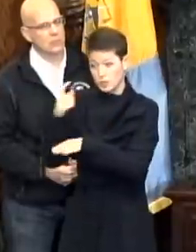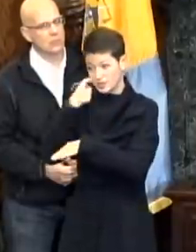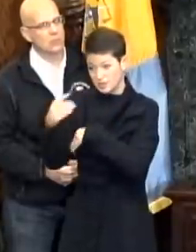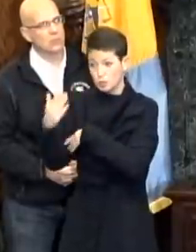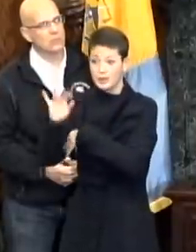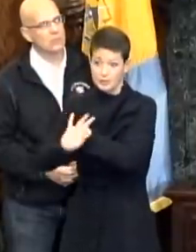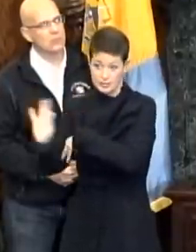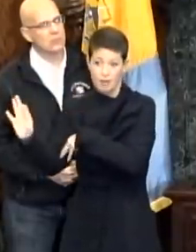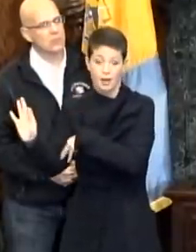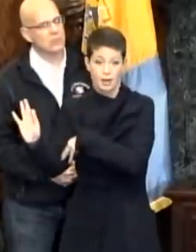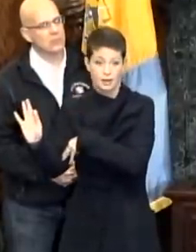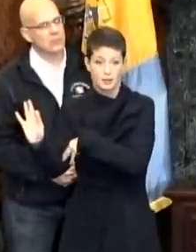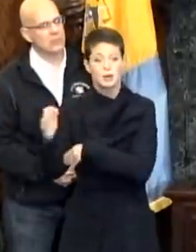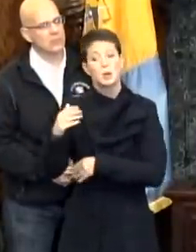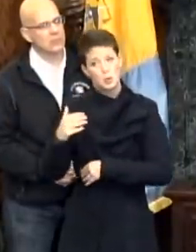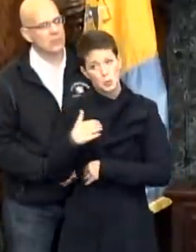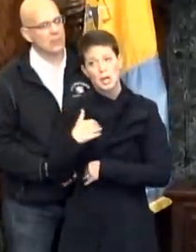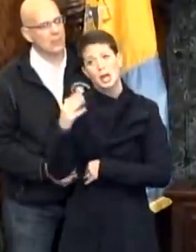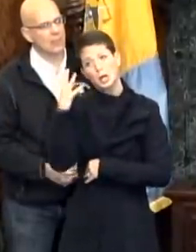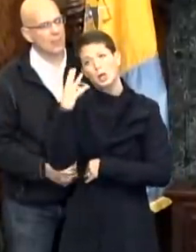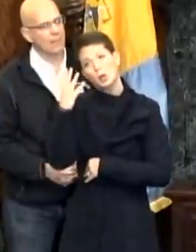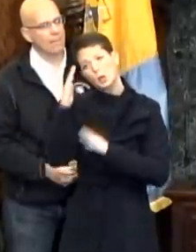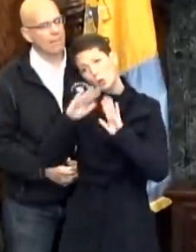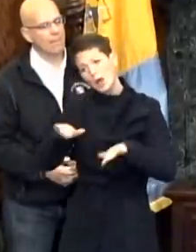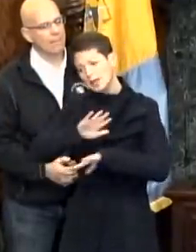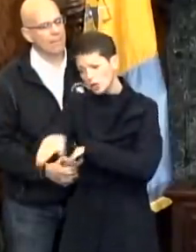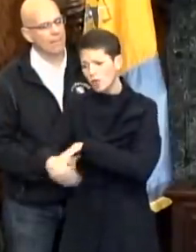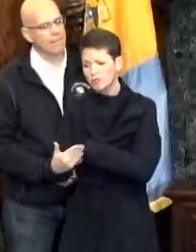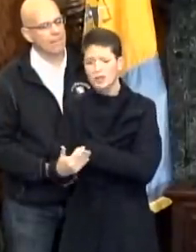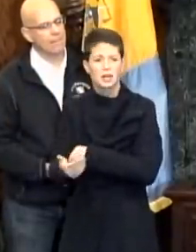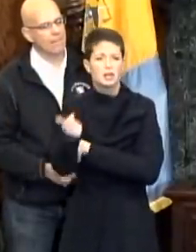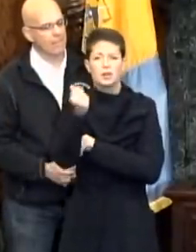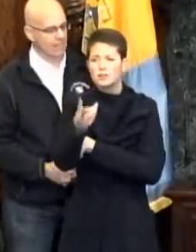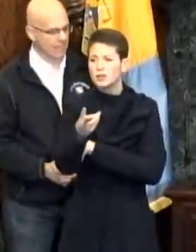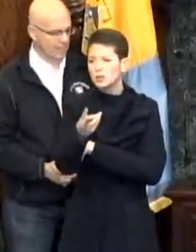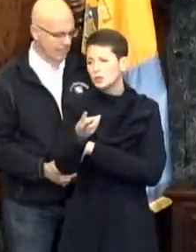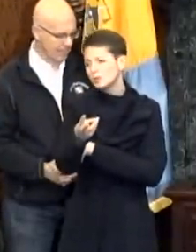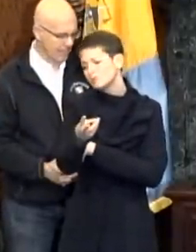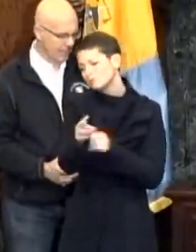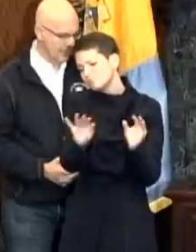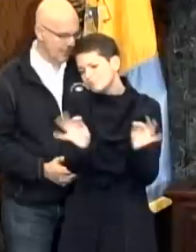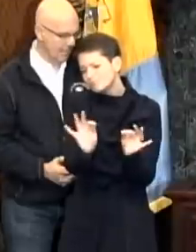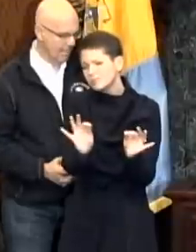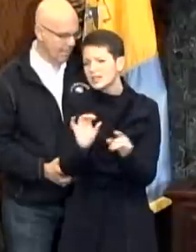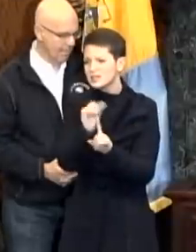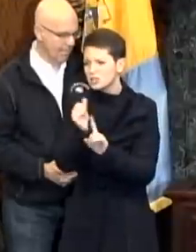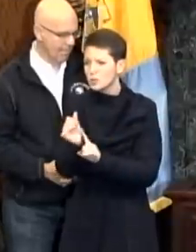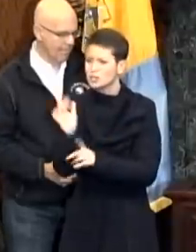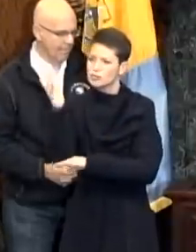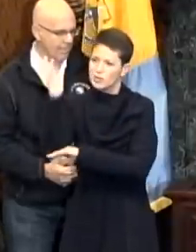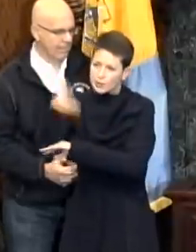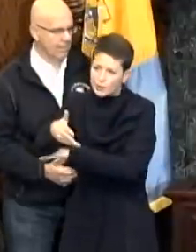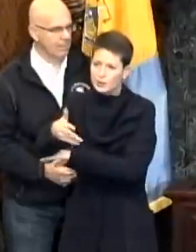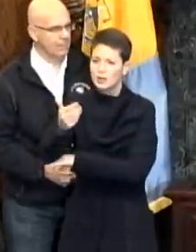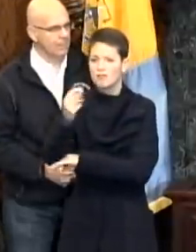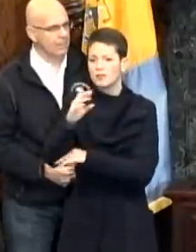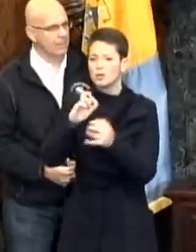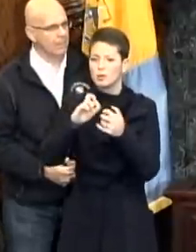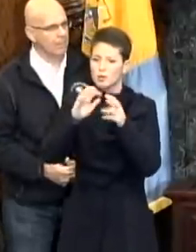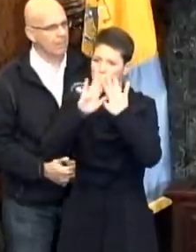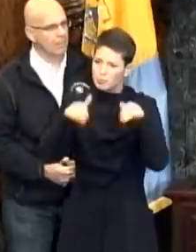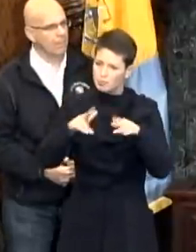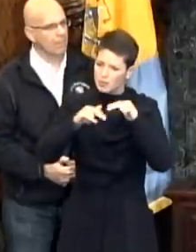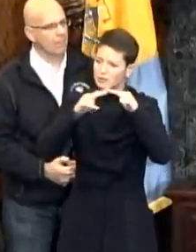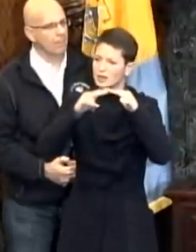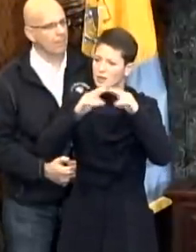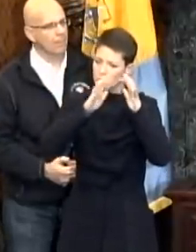this morning. We had a relatively quiet overnight, just a handful of small incidents down trees, few building issues, some